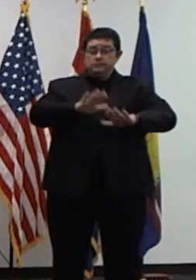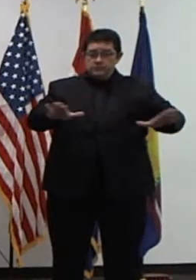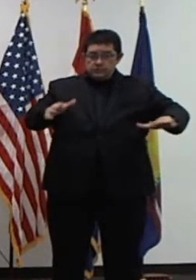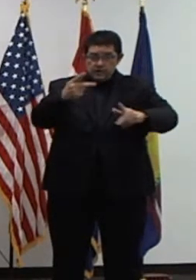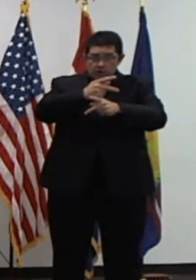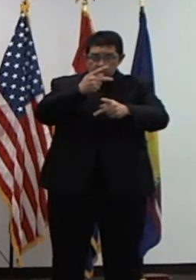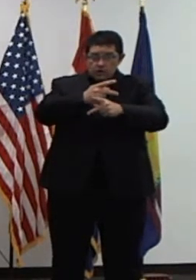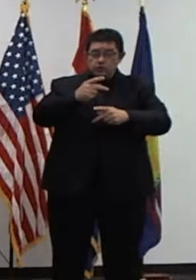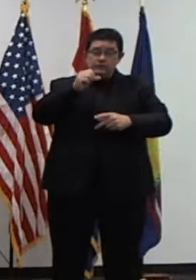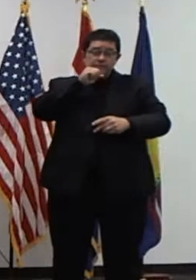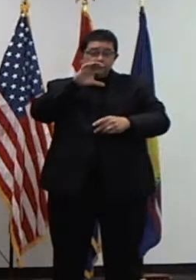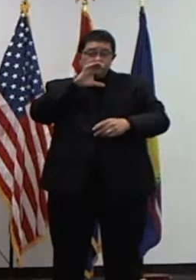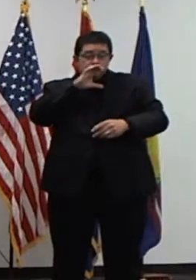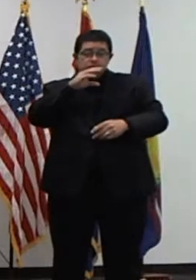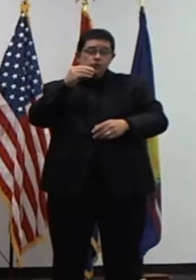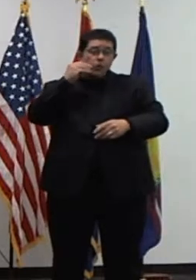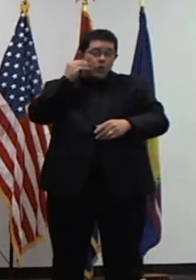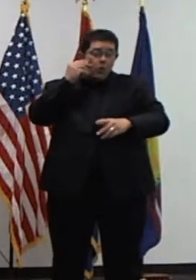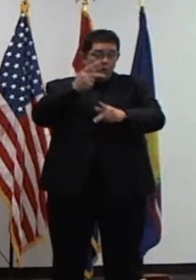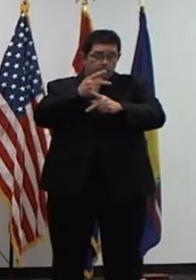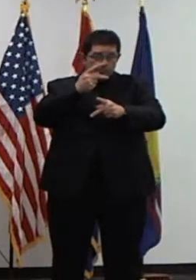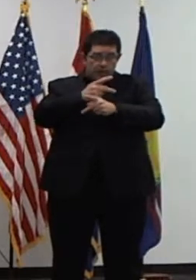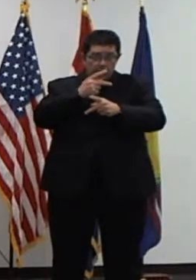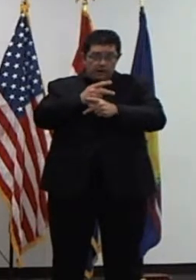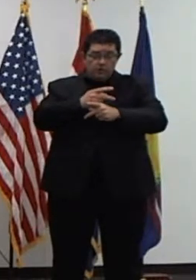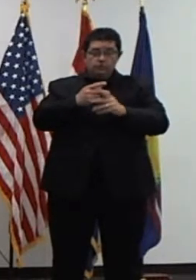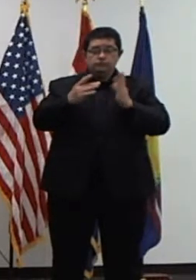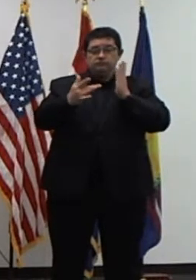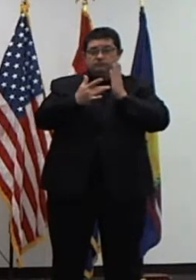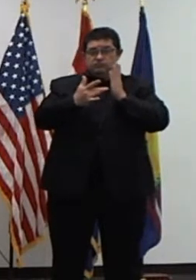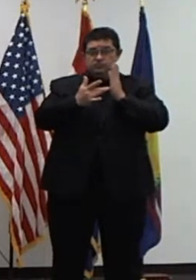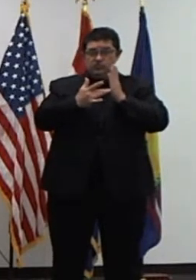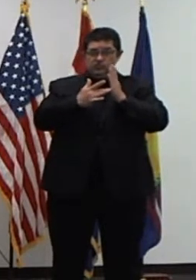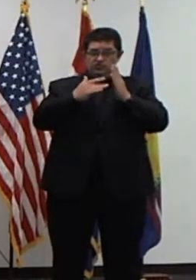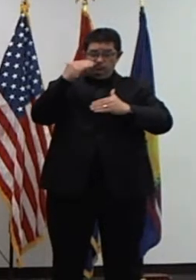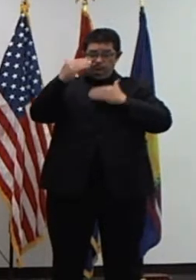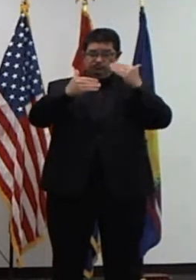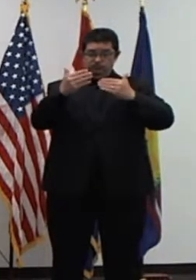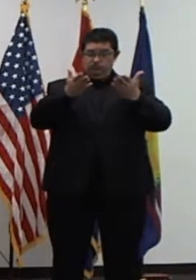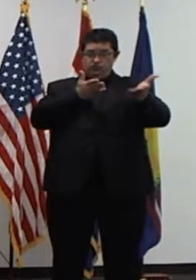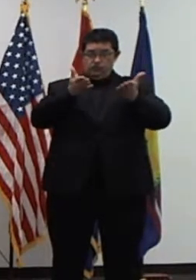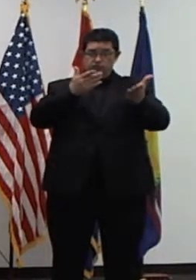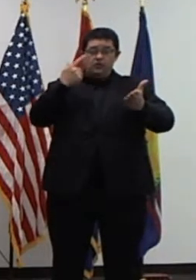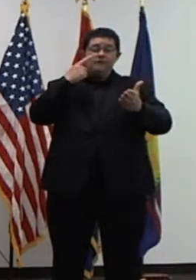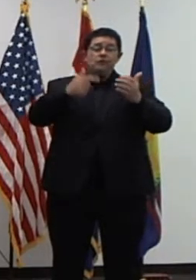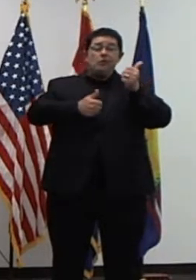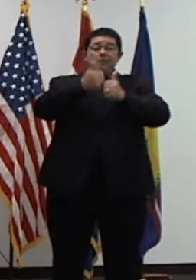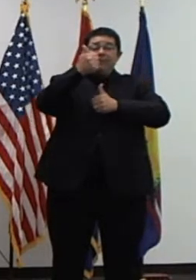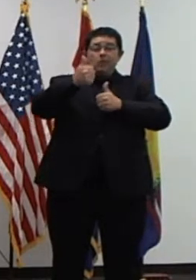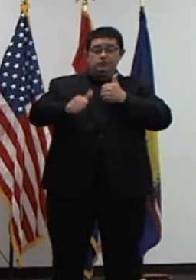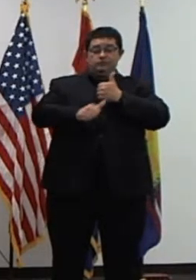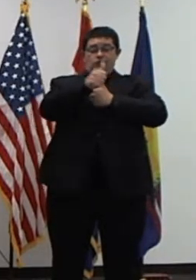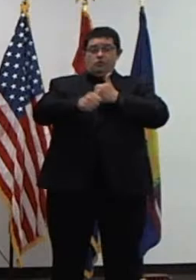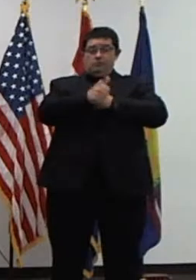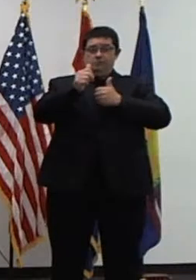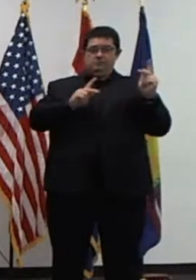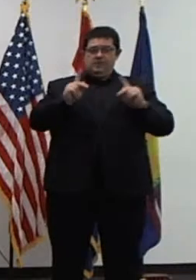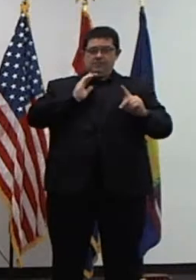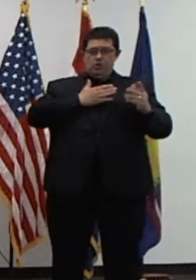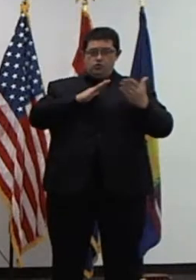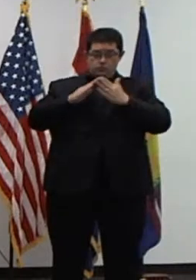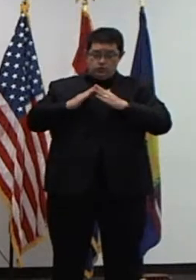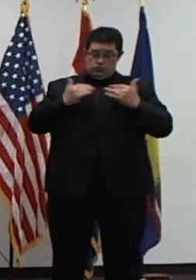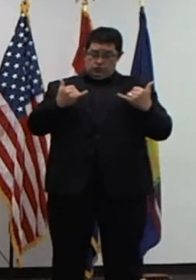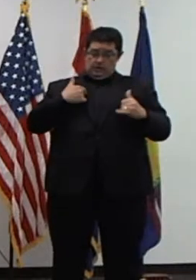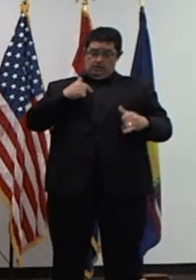homebound programs, technology and housing services, all for our most vulnerable residents in our community. Today, I'm excited to announce